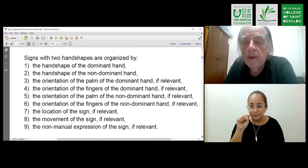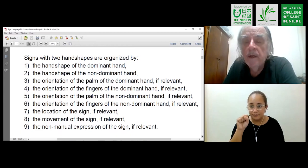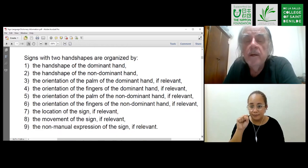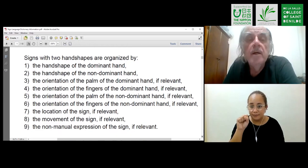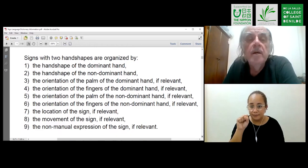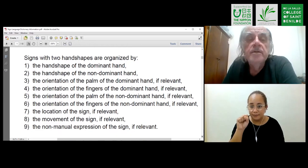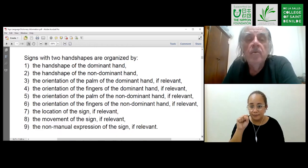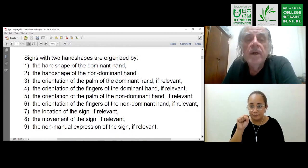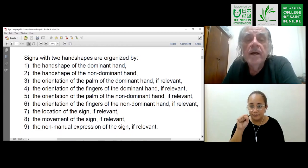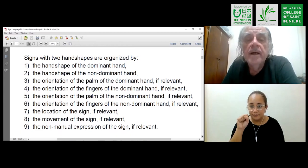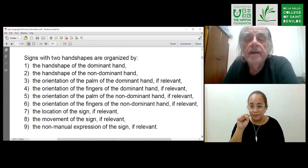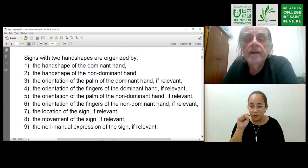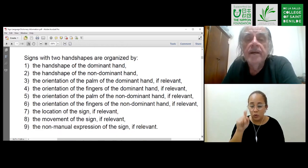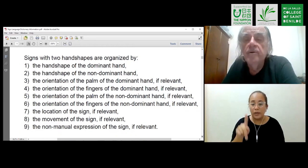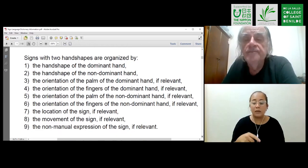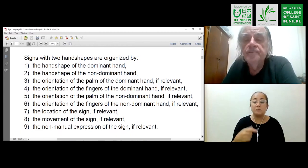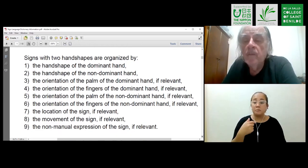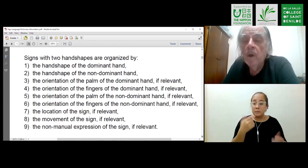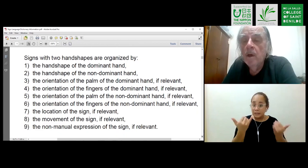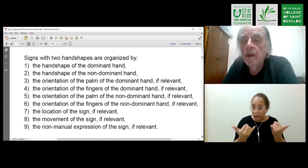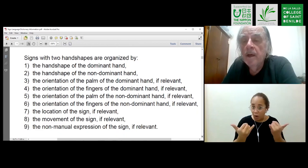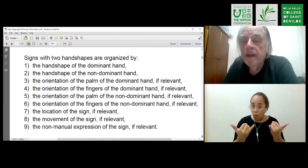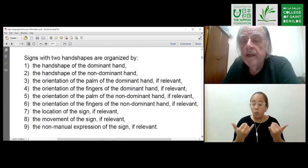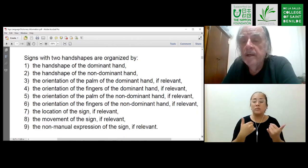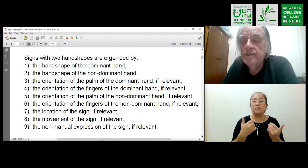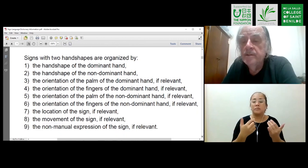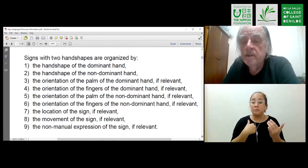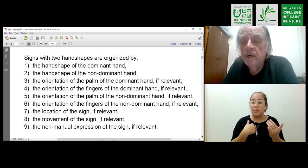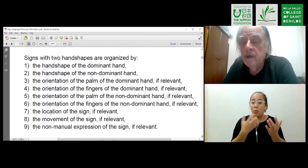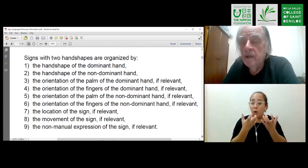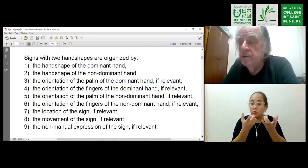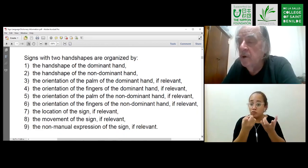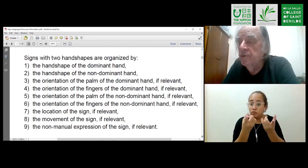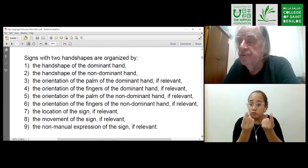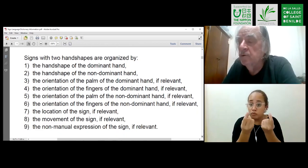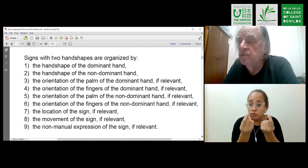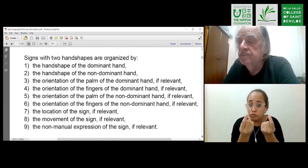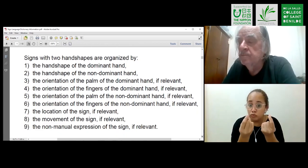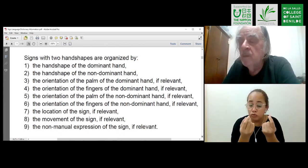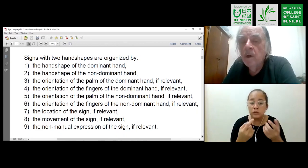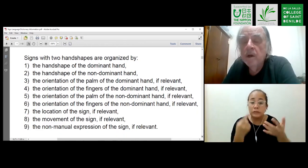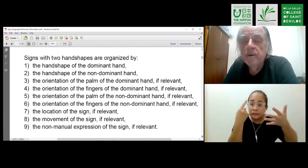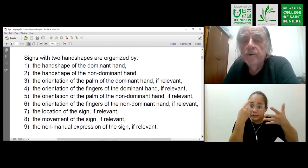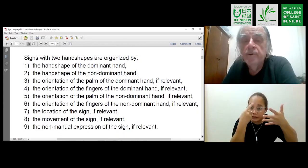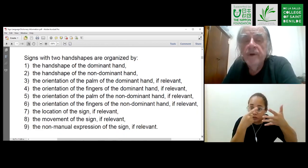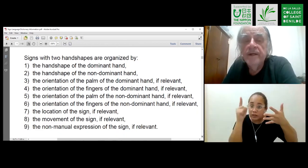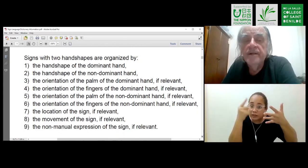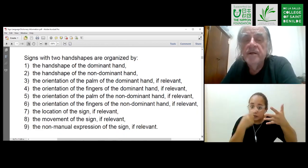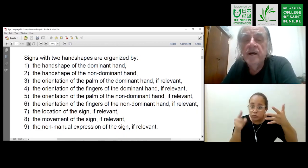Okay. So what I'd like you to do is to go through your two-handed